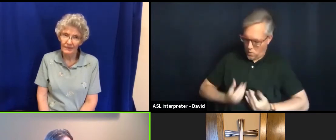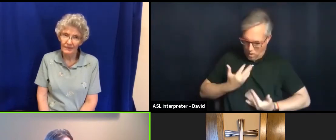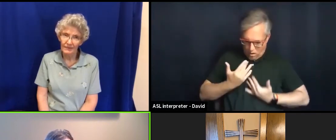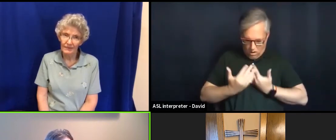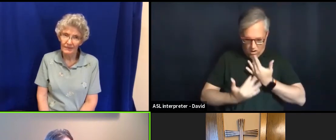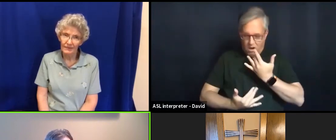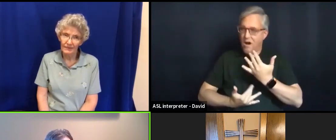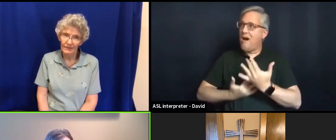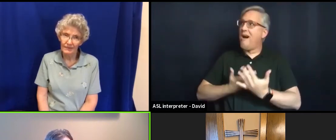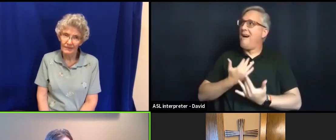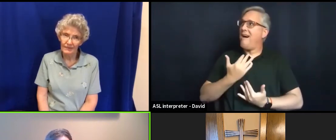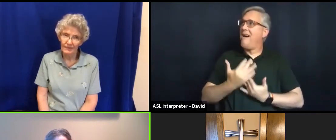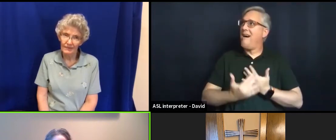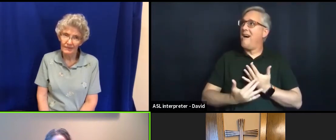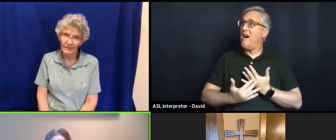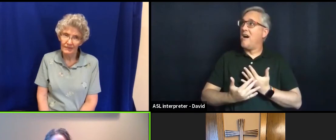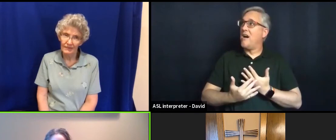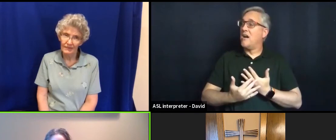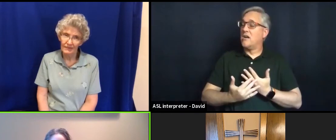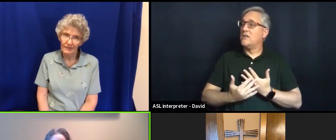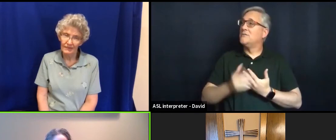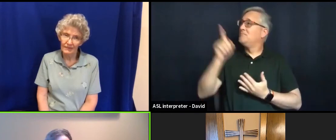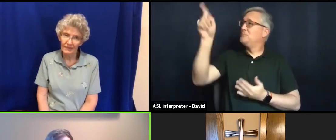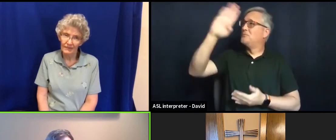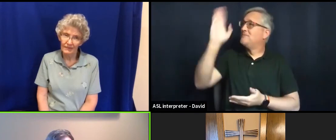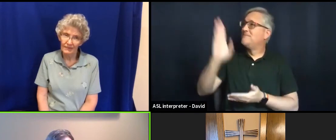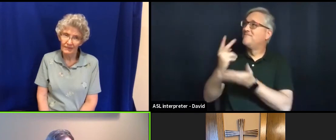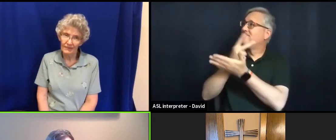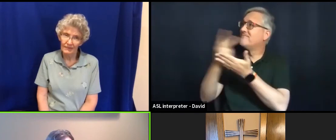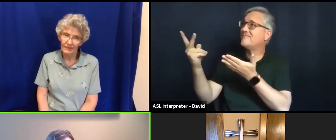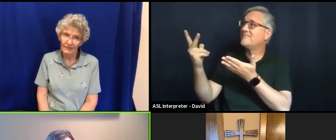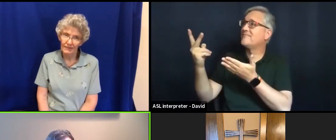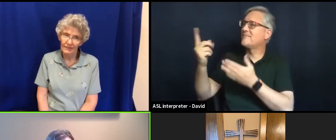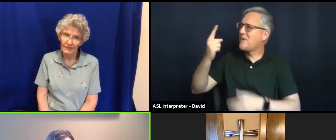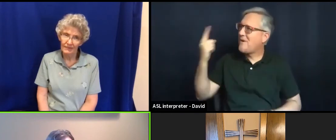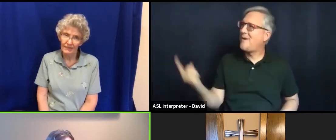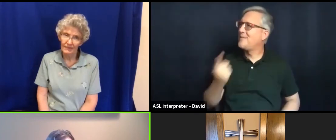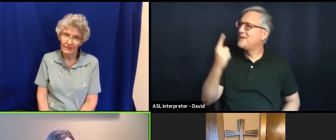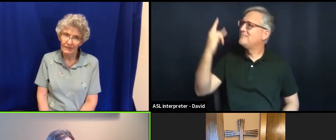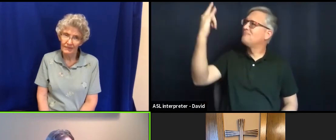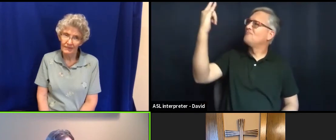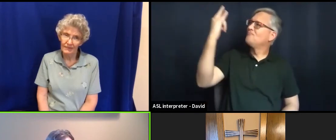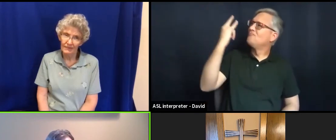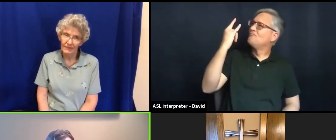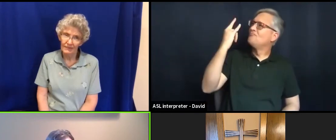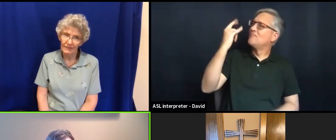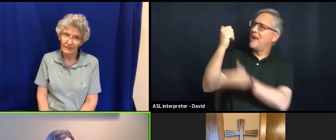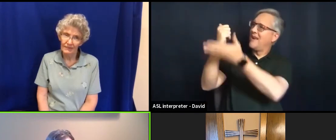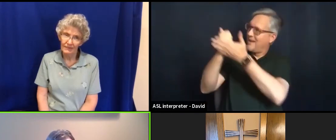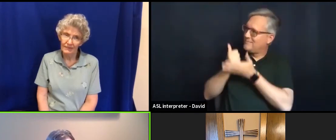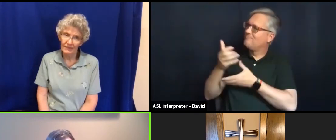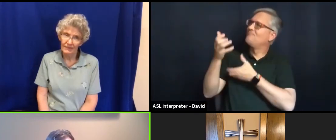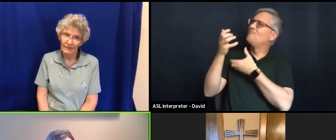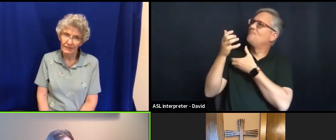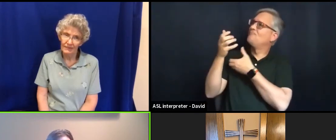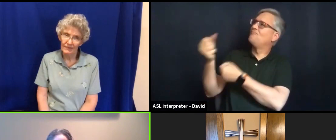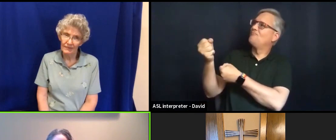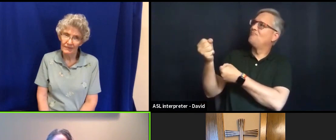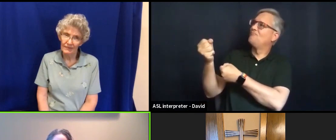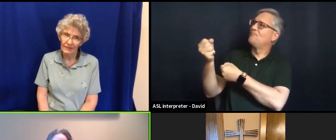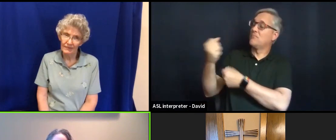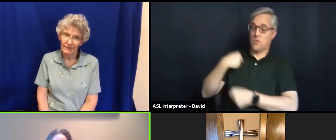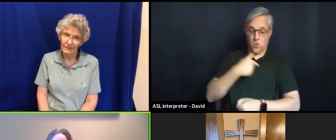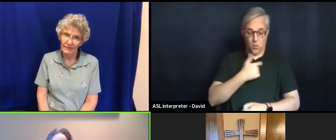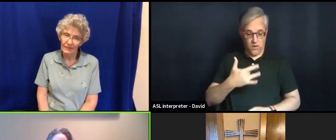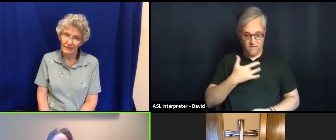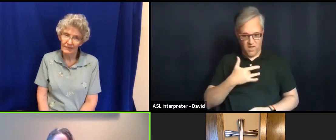Give us confidence of your unfailing presence. May we turn to you for hope in